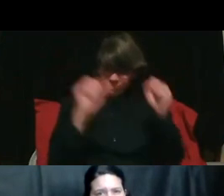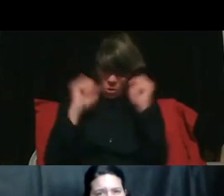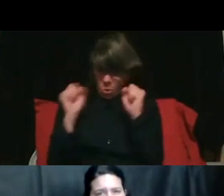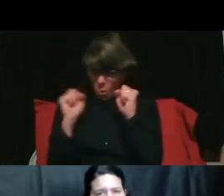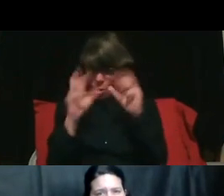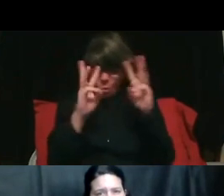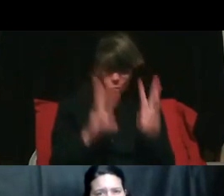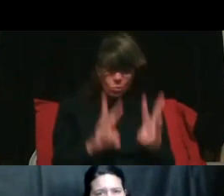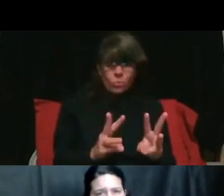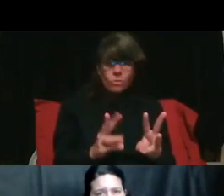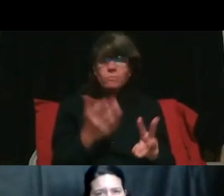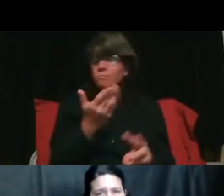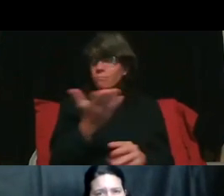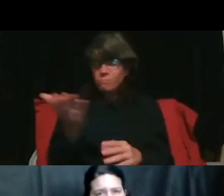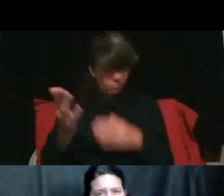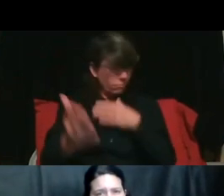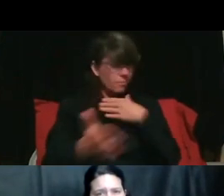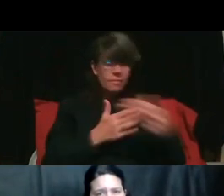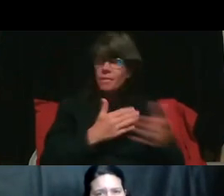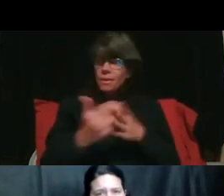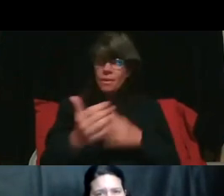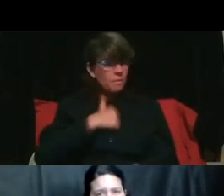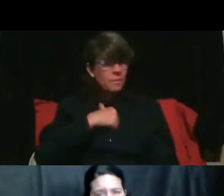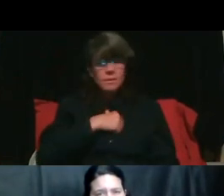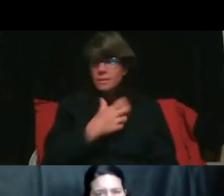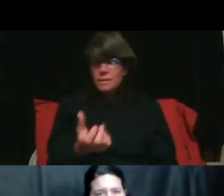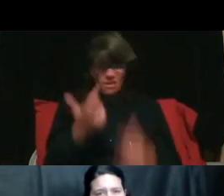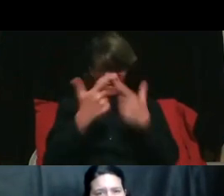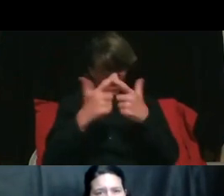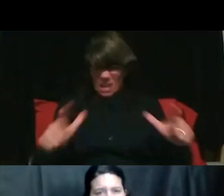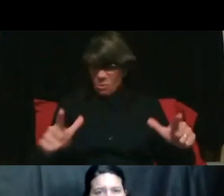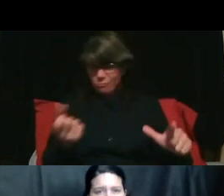Even though I don't understand the language,